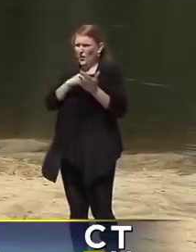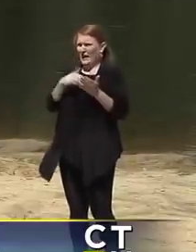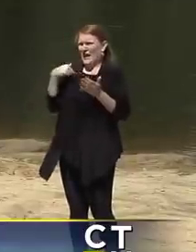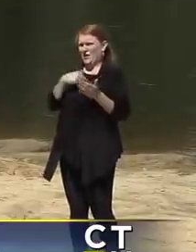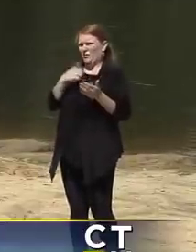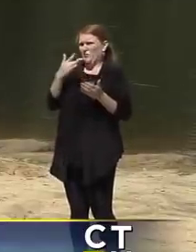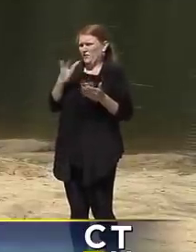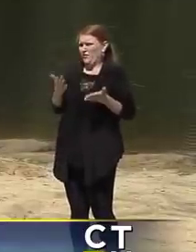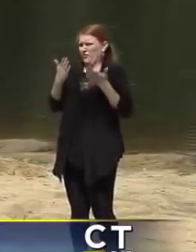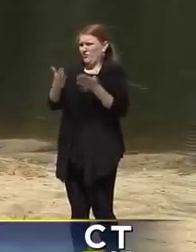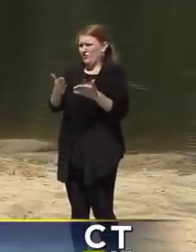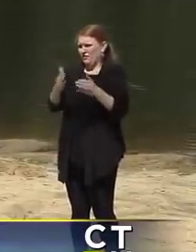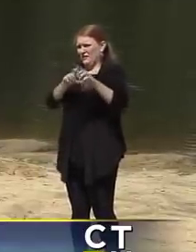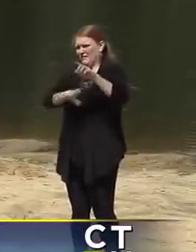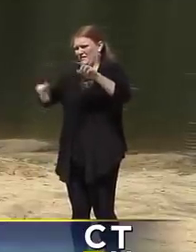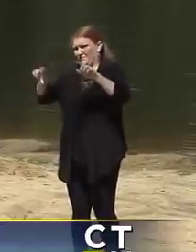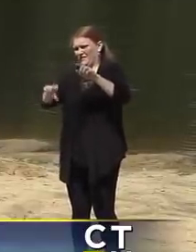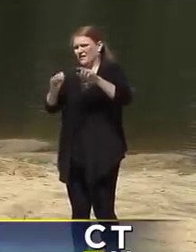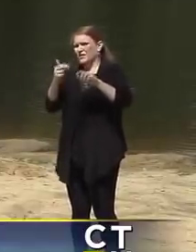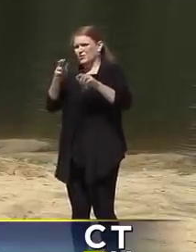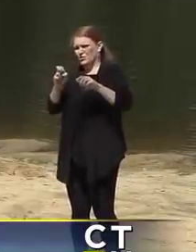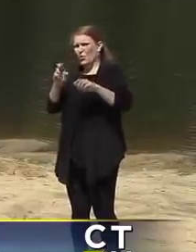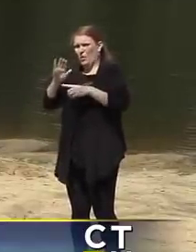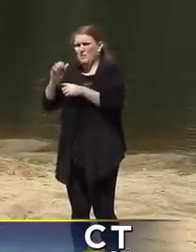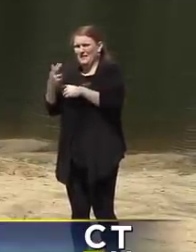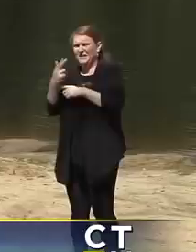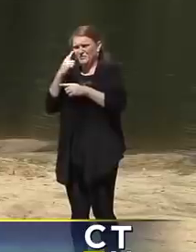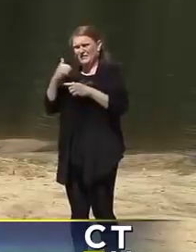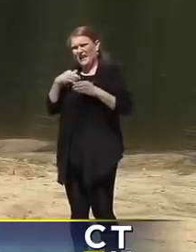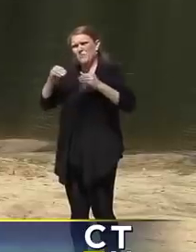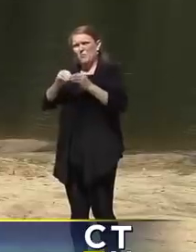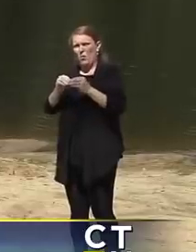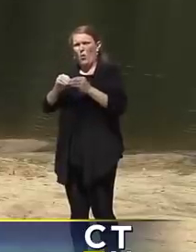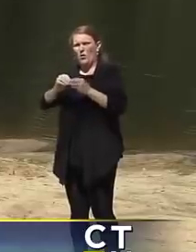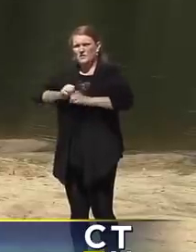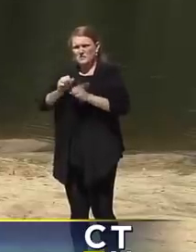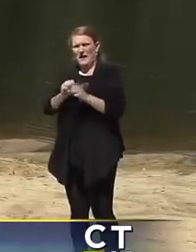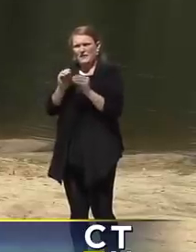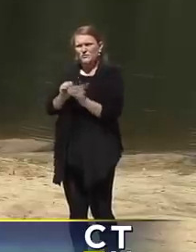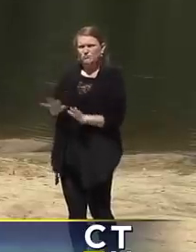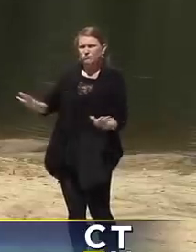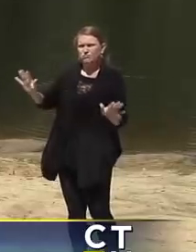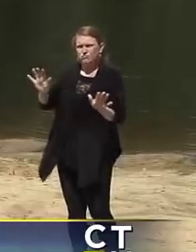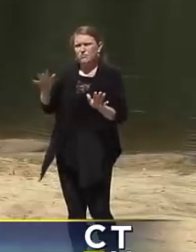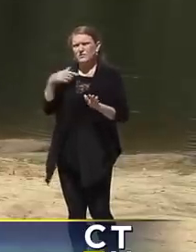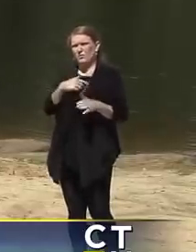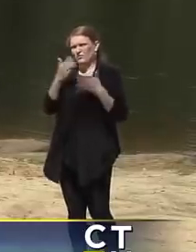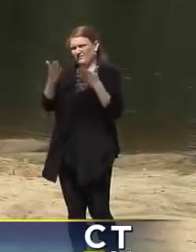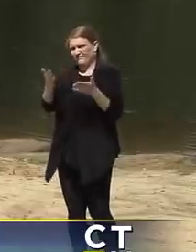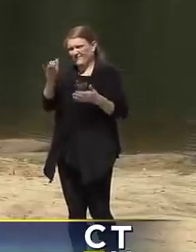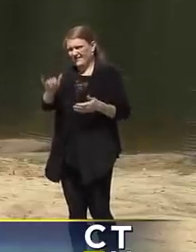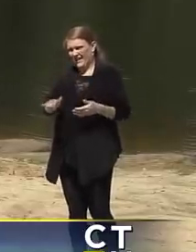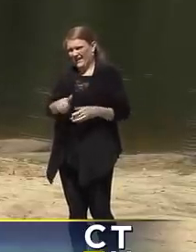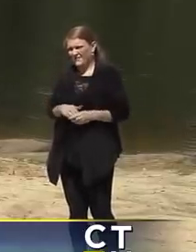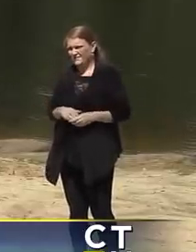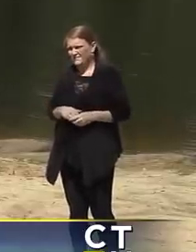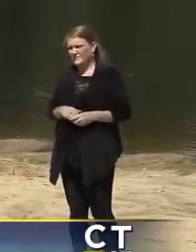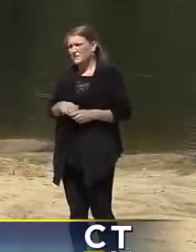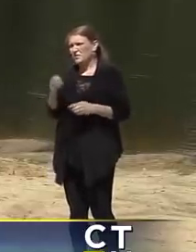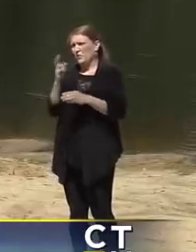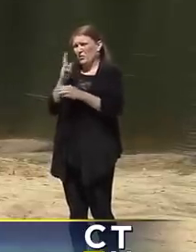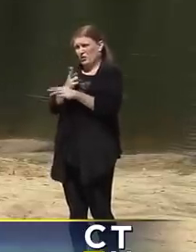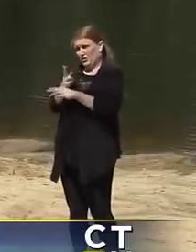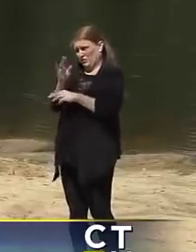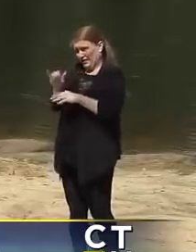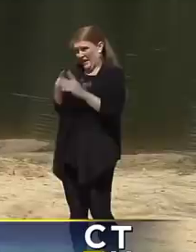to spread out, that's where we're allowing the swimming right now. We're going to see how that goes, partly to test whether our plans are working well